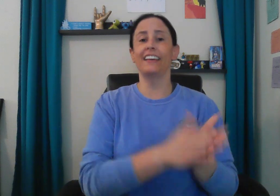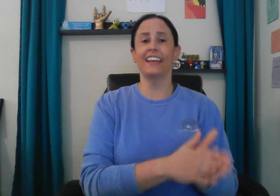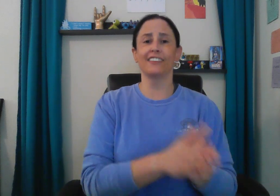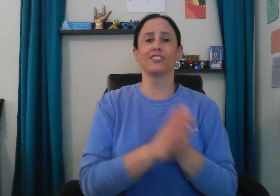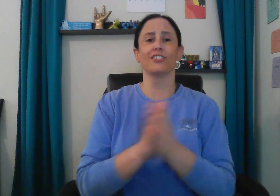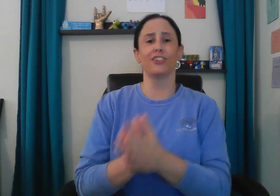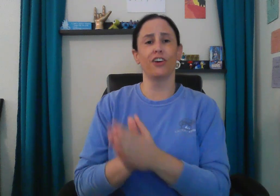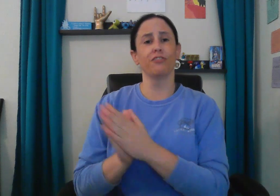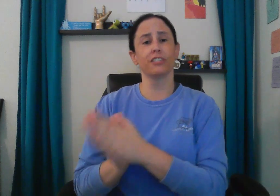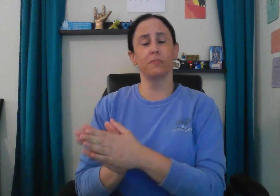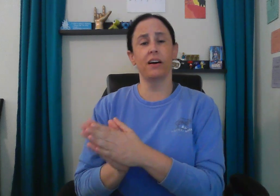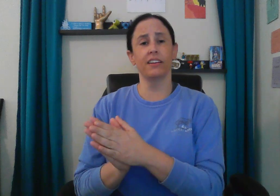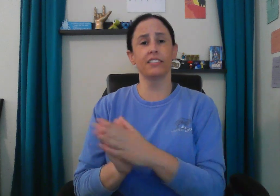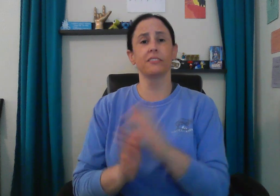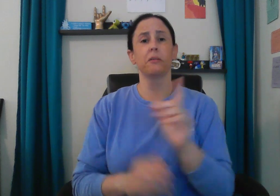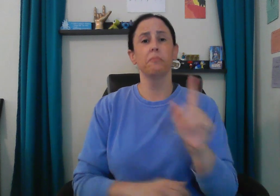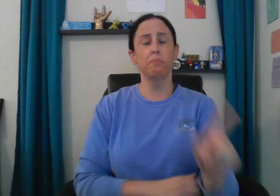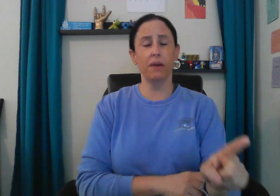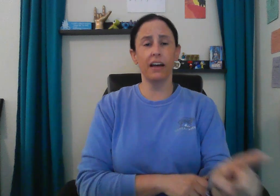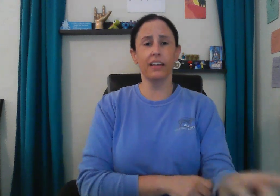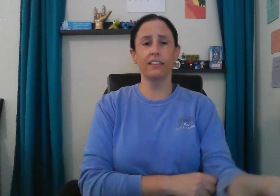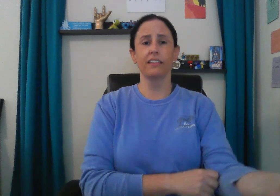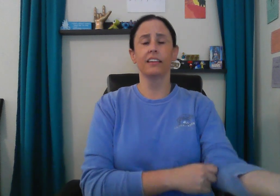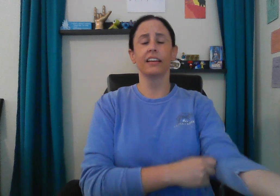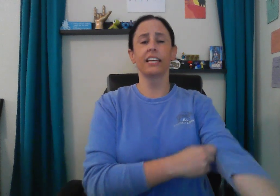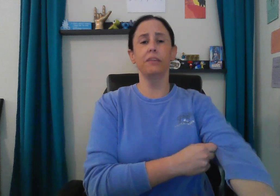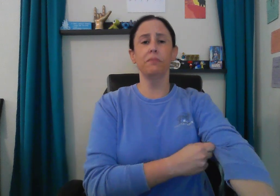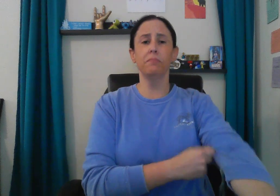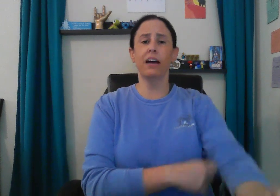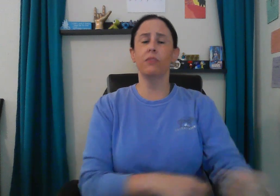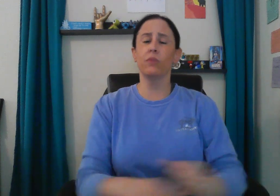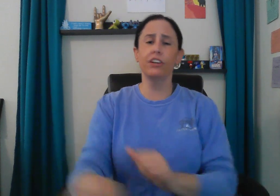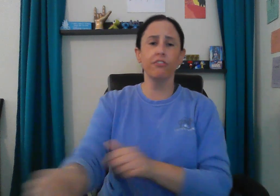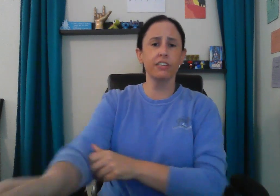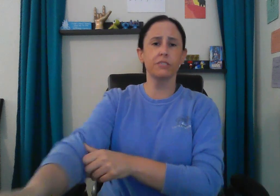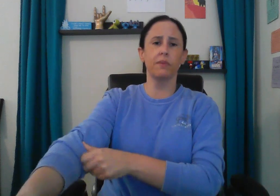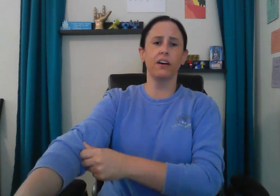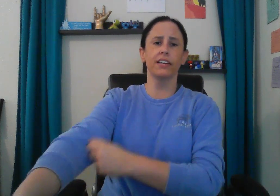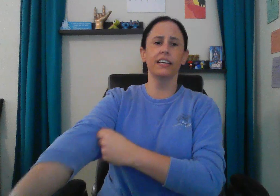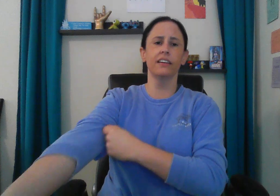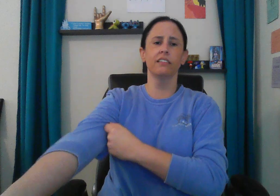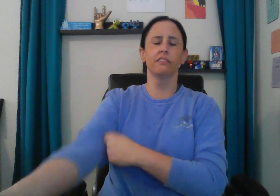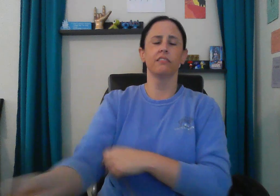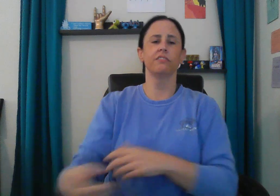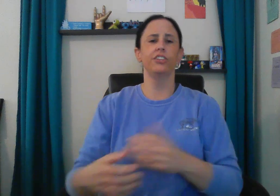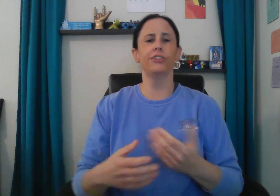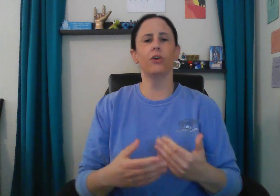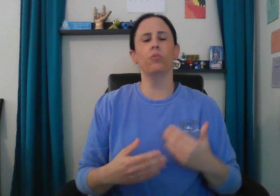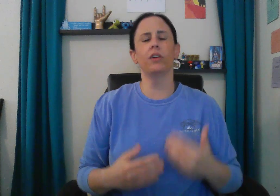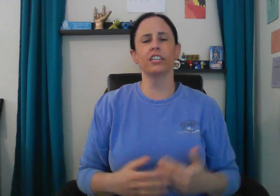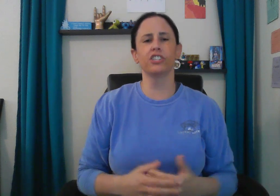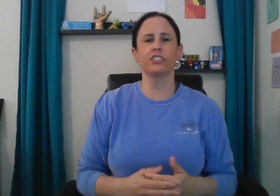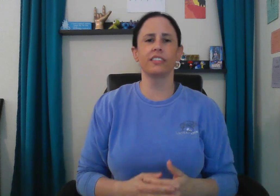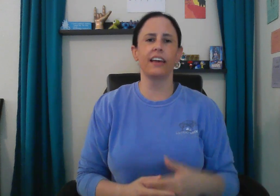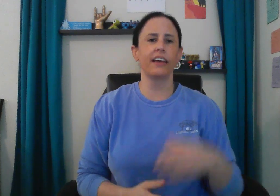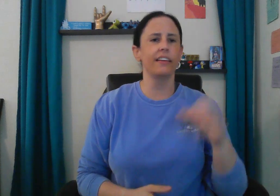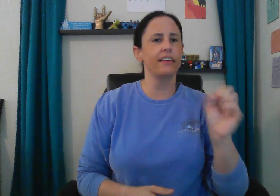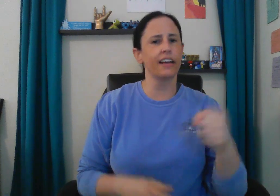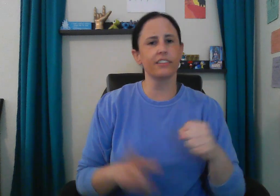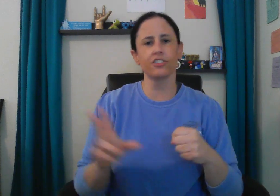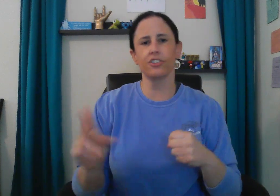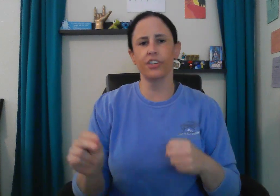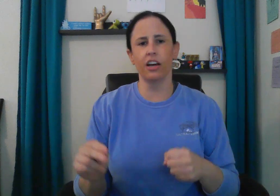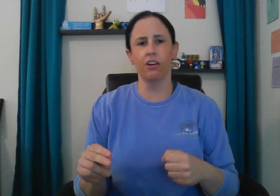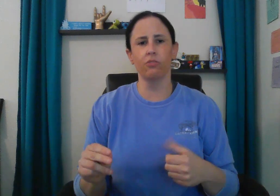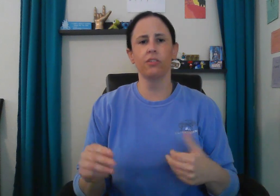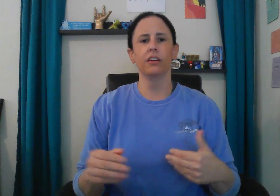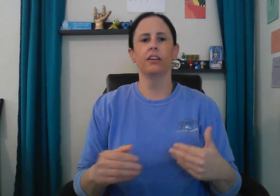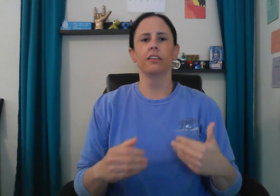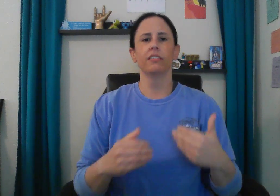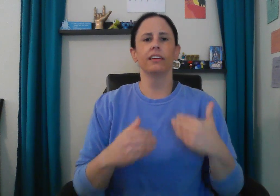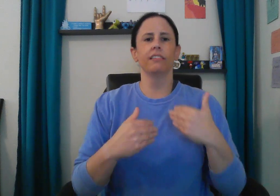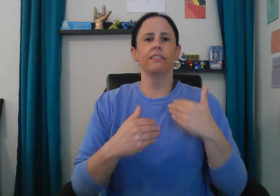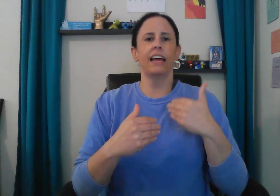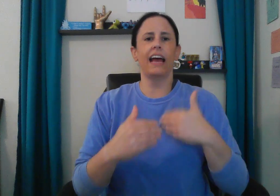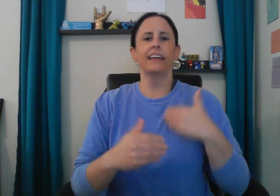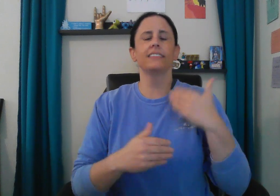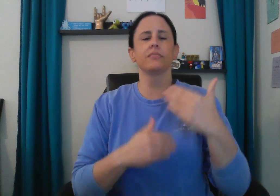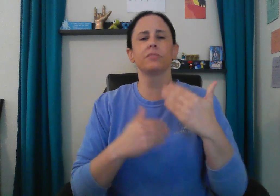yes or no response. But keep in mind, when you're responding, you don't want to just say yes or no, add some